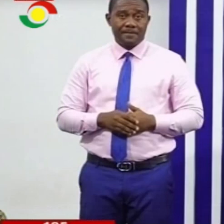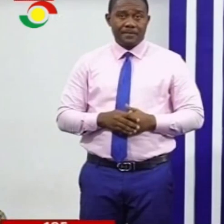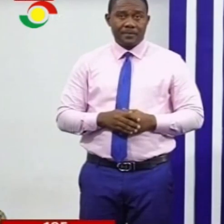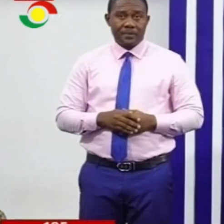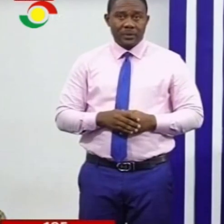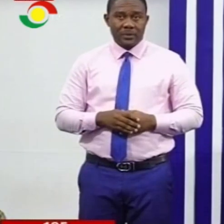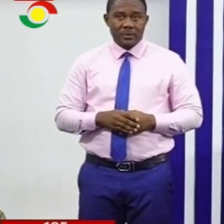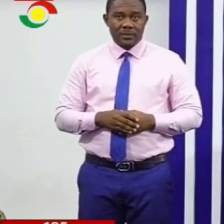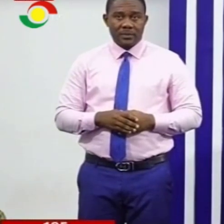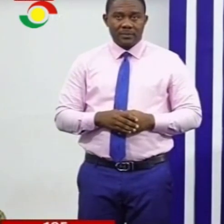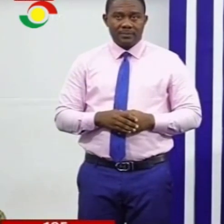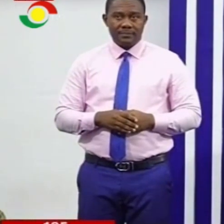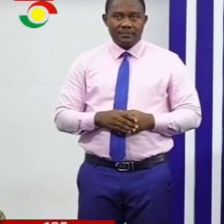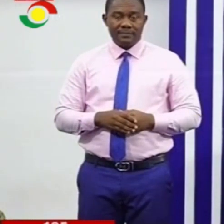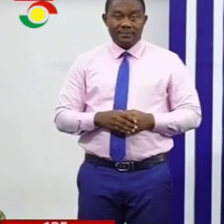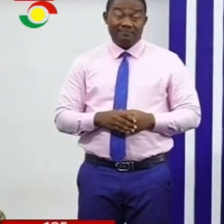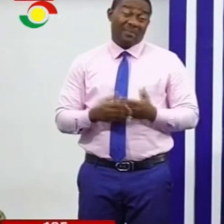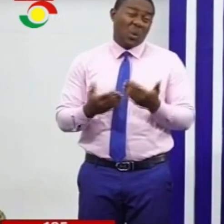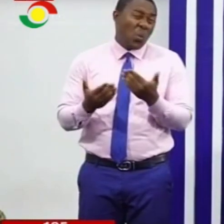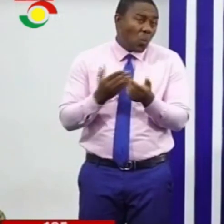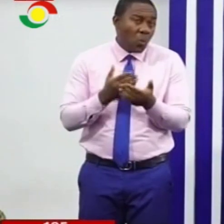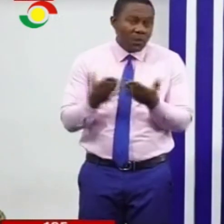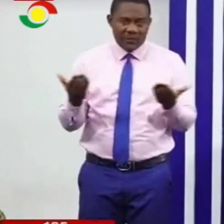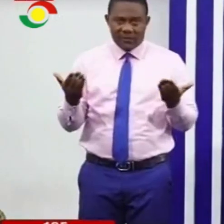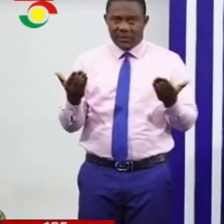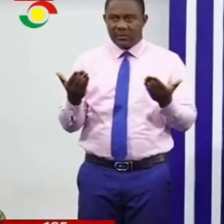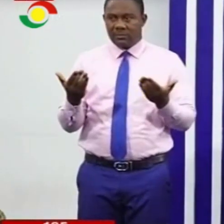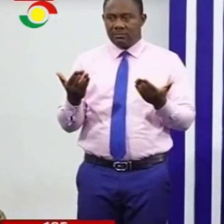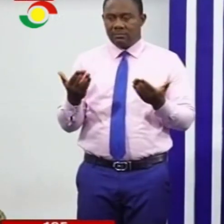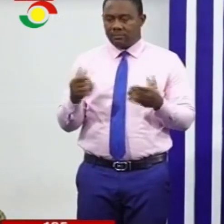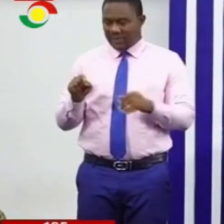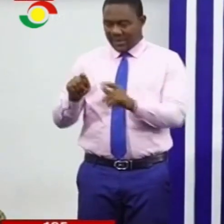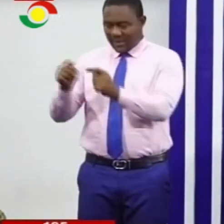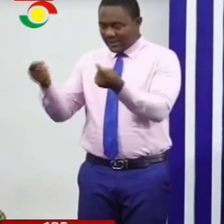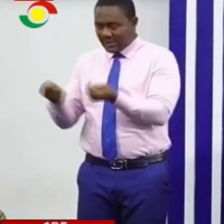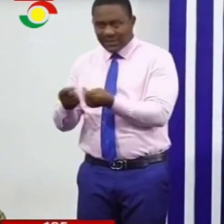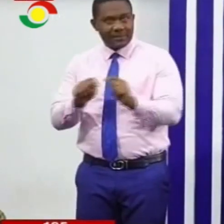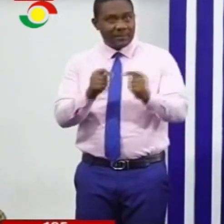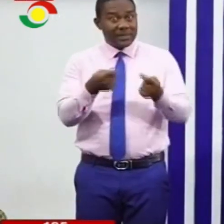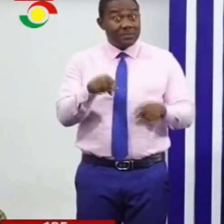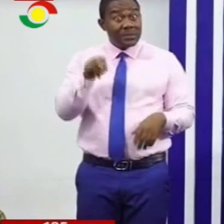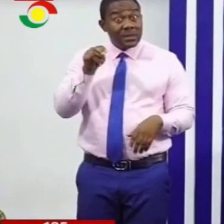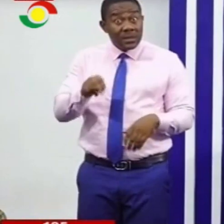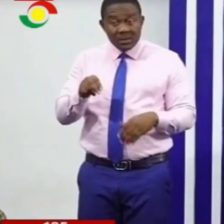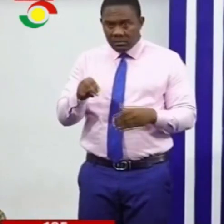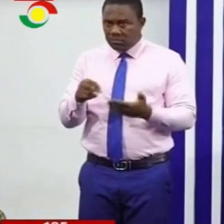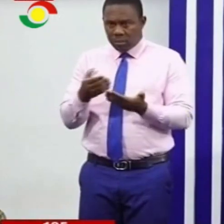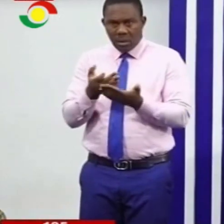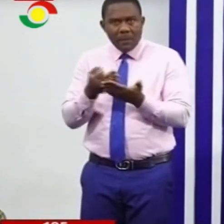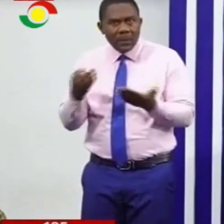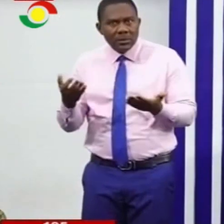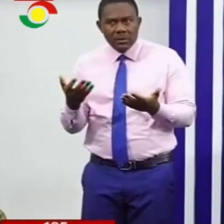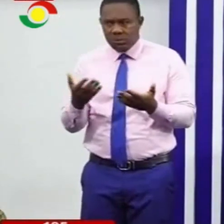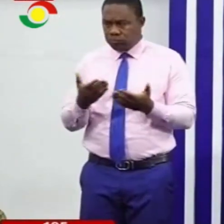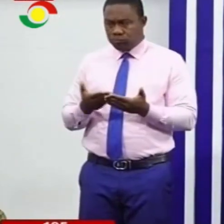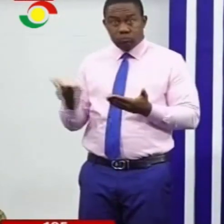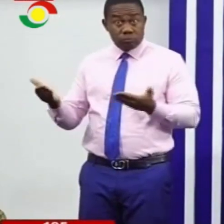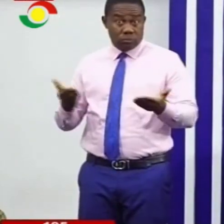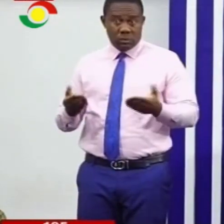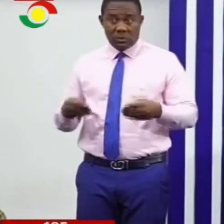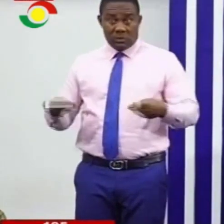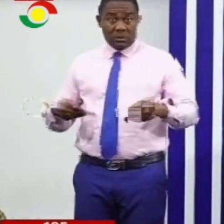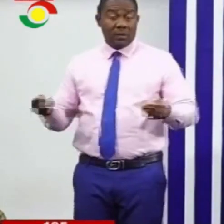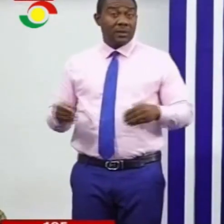The necessary materials and logistics that these teams need have been given. They are going around with security officials